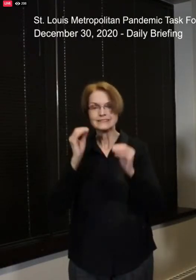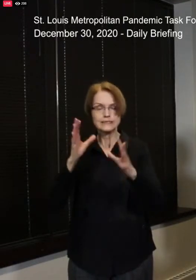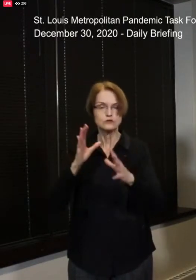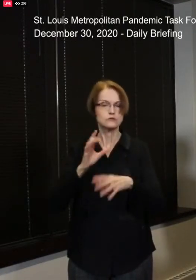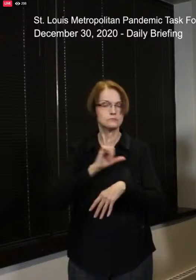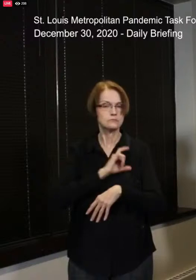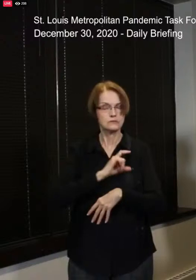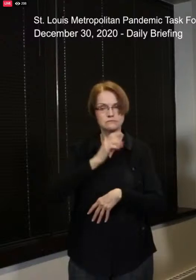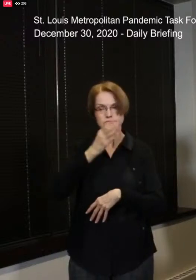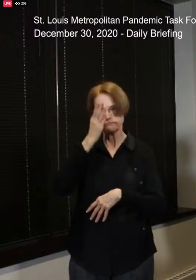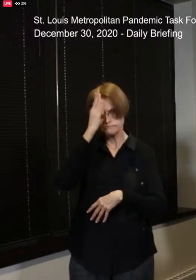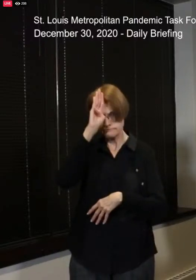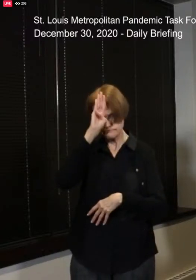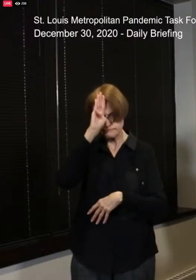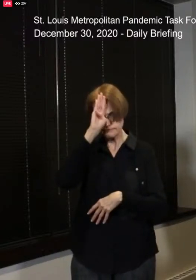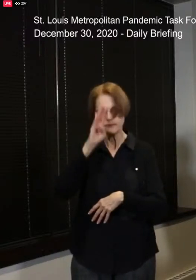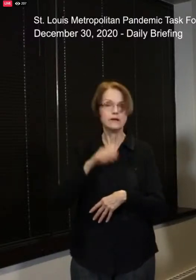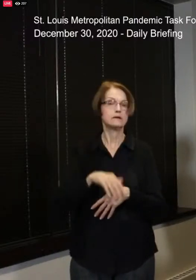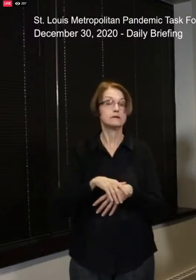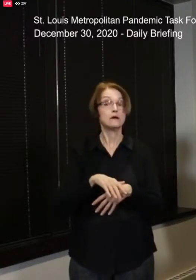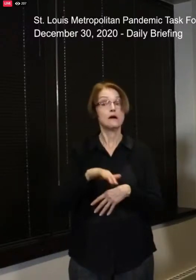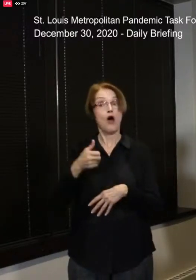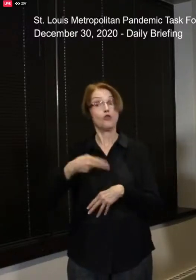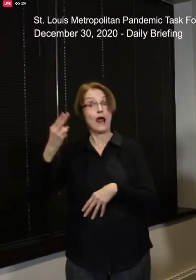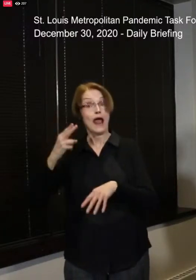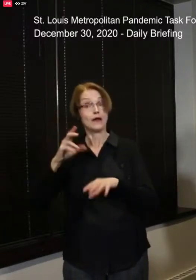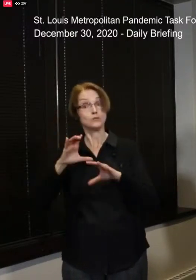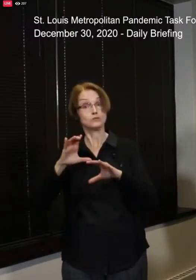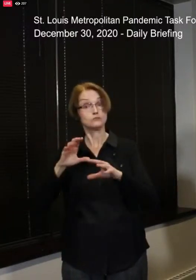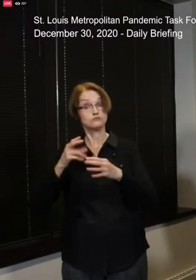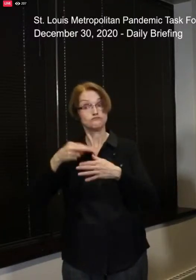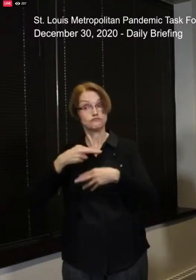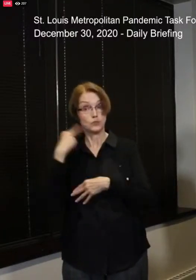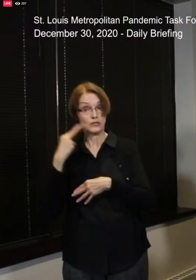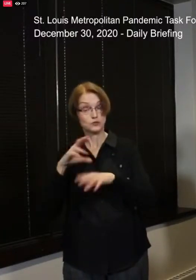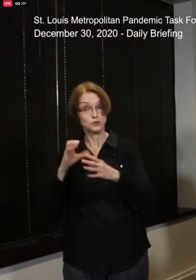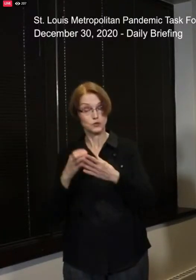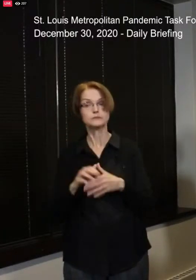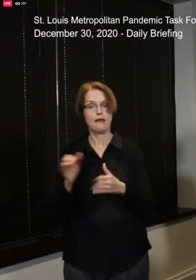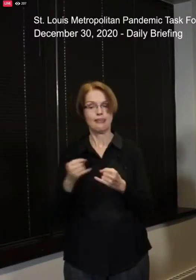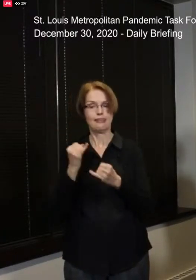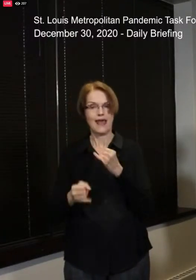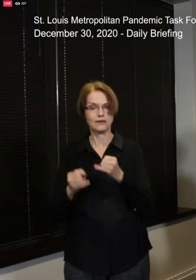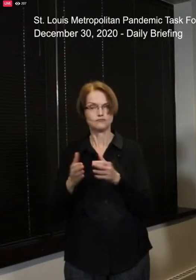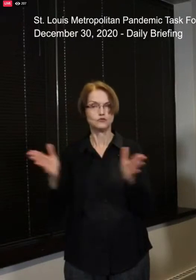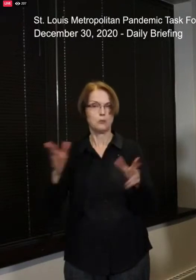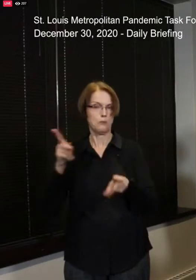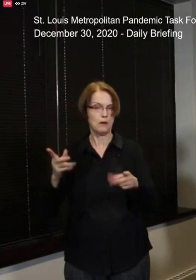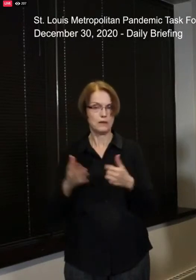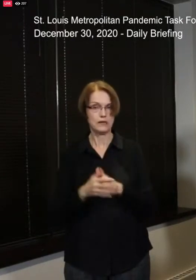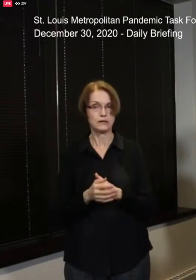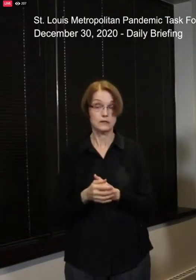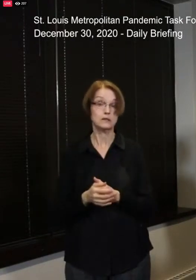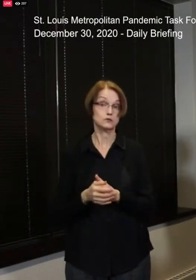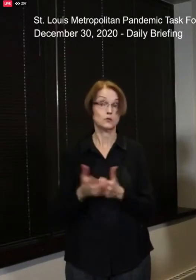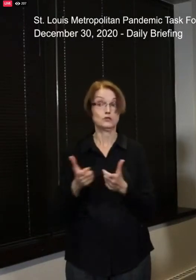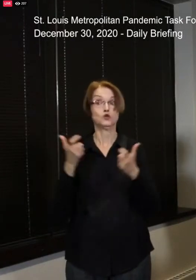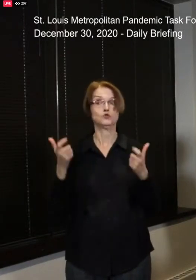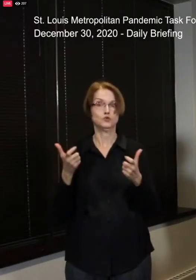risk, and then eventually to the general public. But this is a huge effort, and so we're still building the plan.